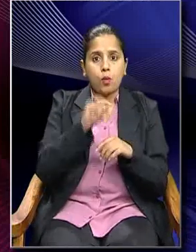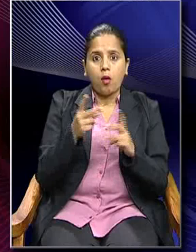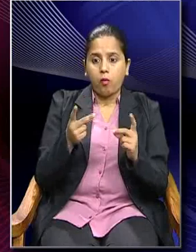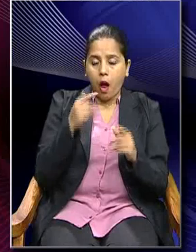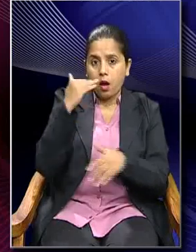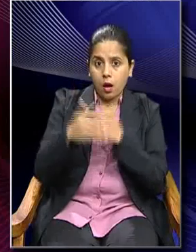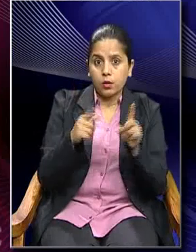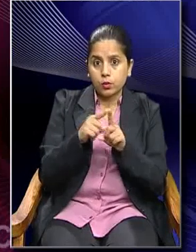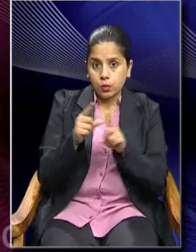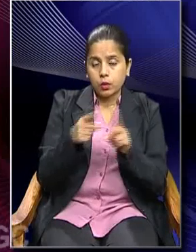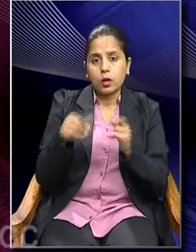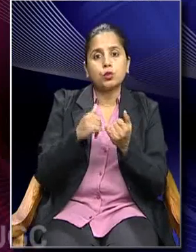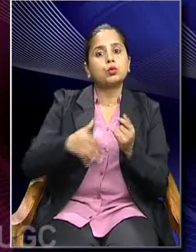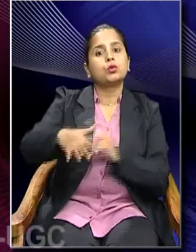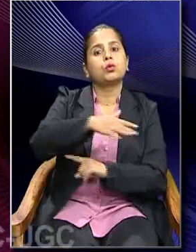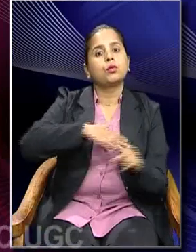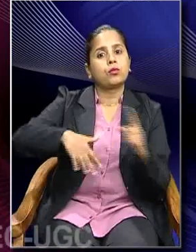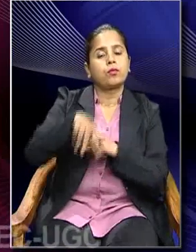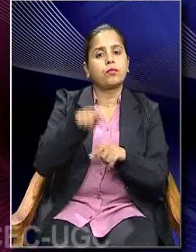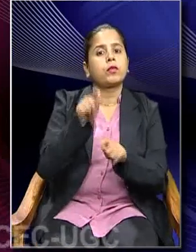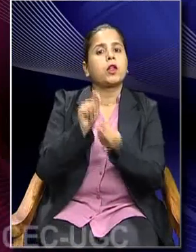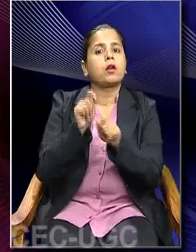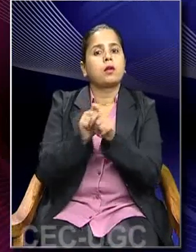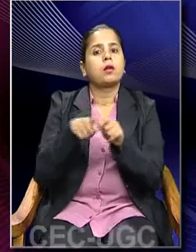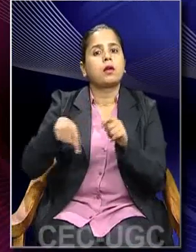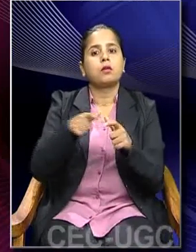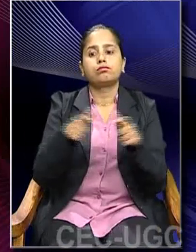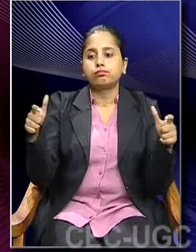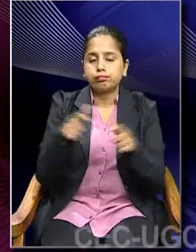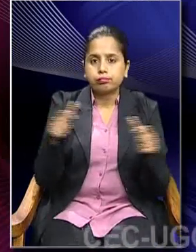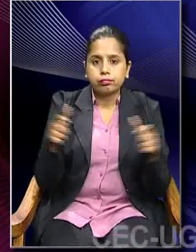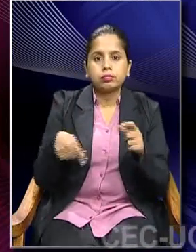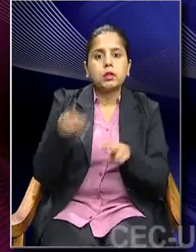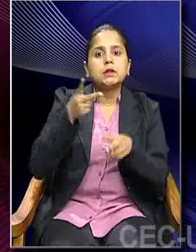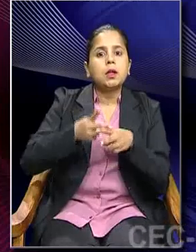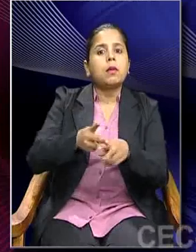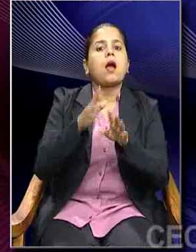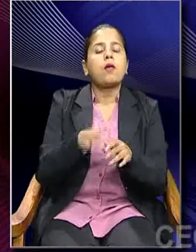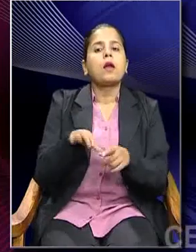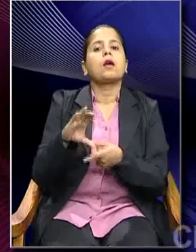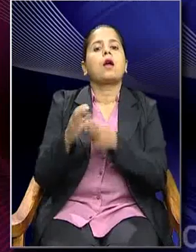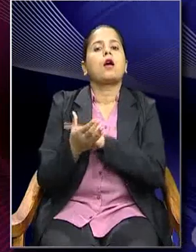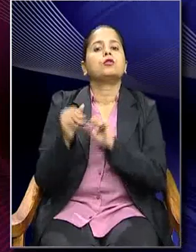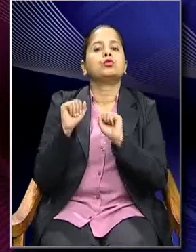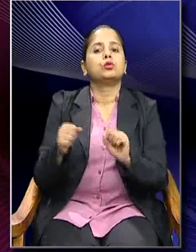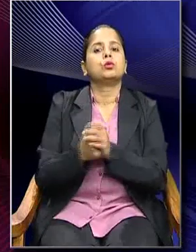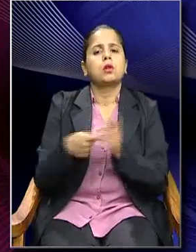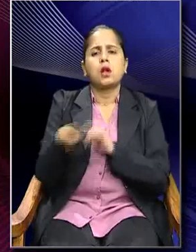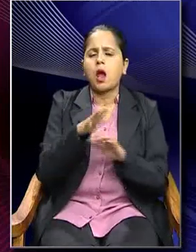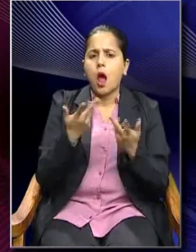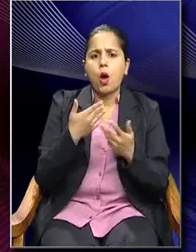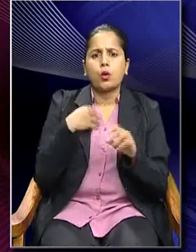the society is the function of the size of existing cultural base. How much of